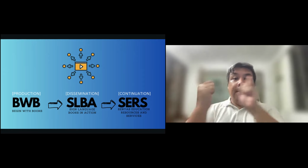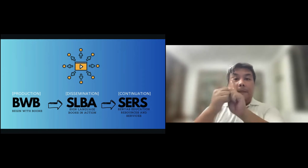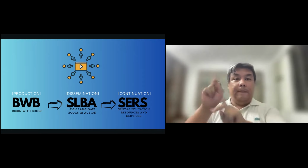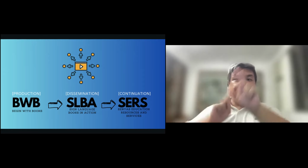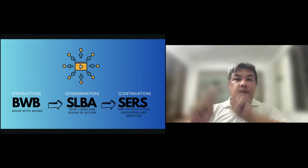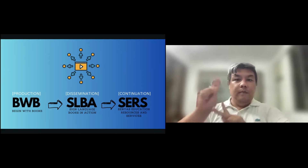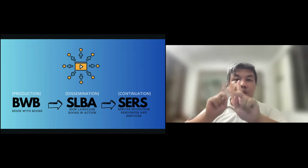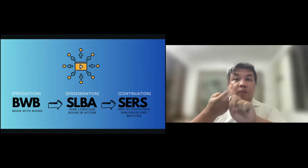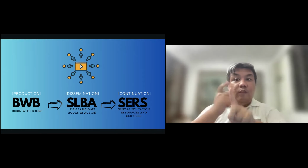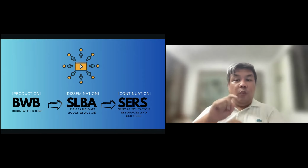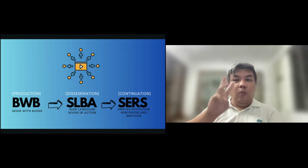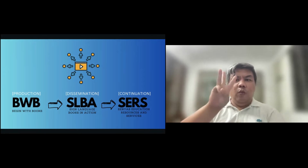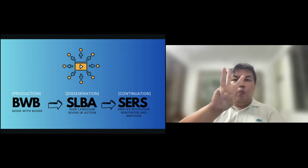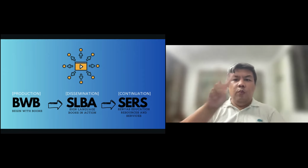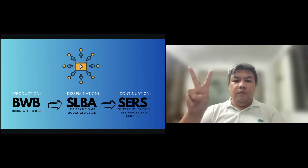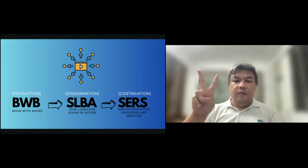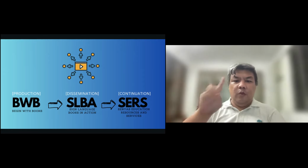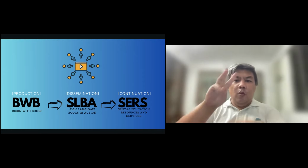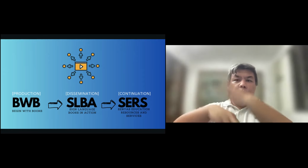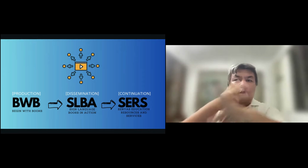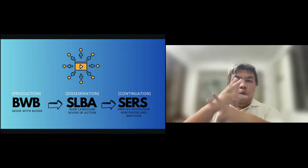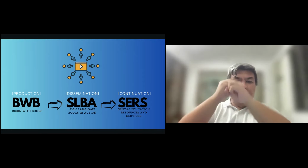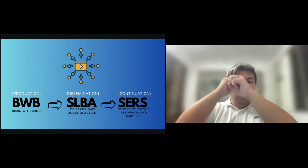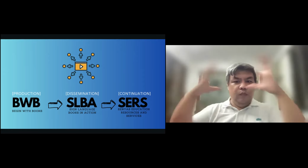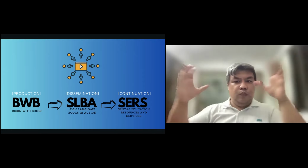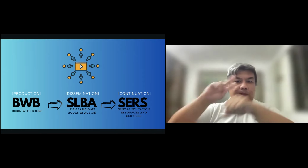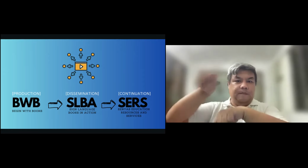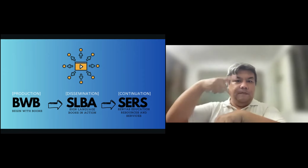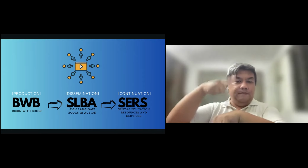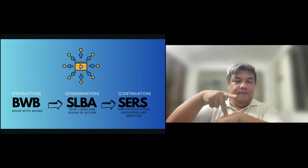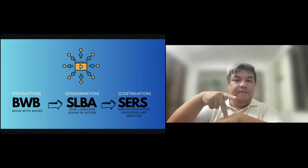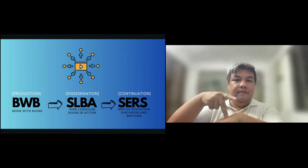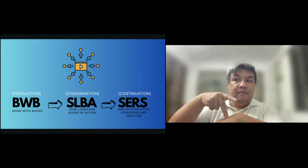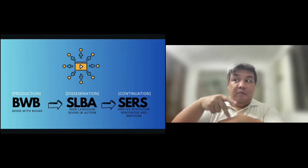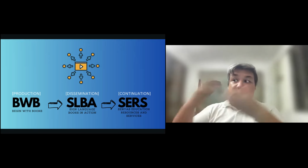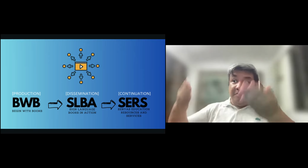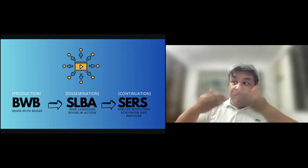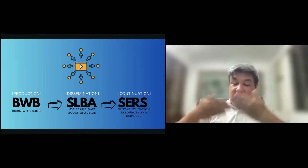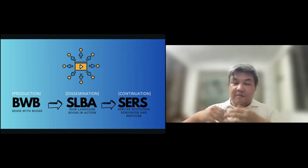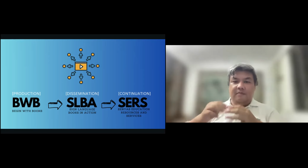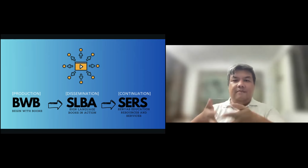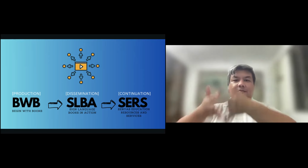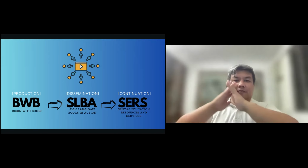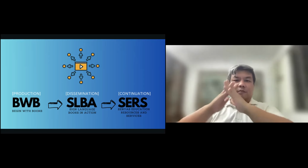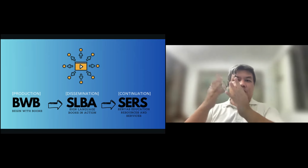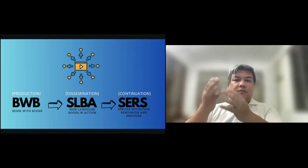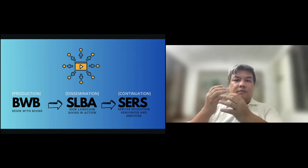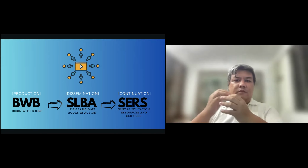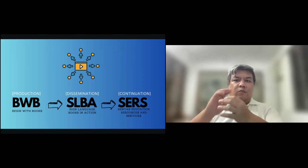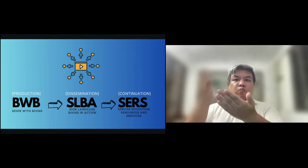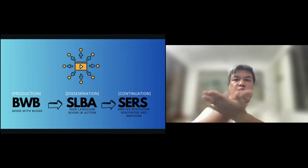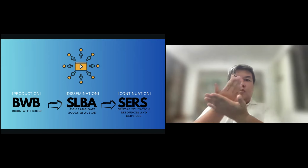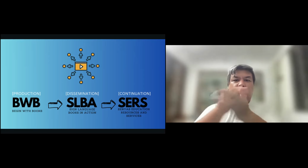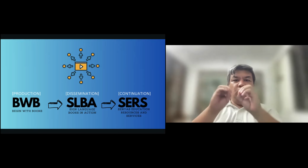project. And then we met with the World Vision partners, and we were trying